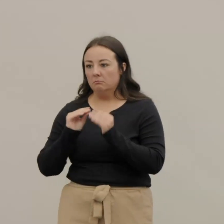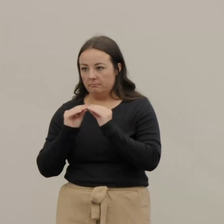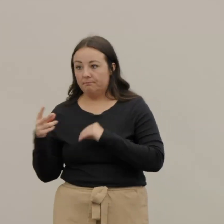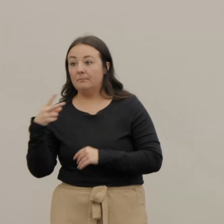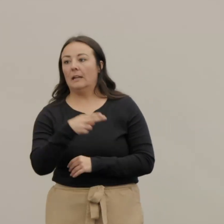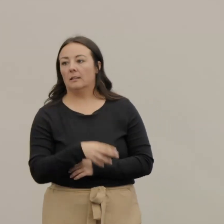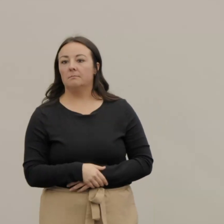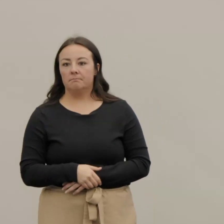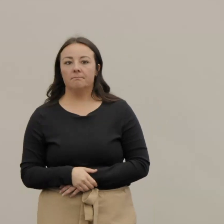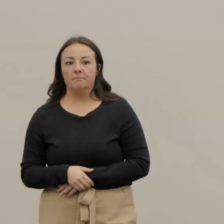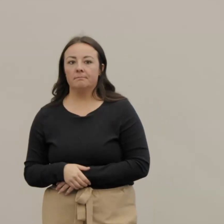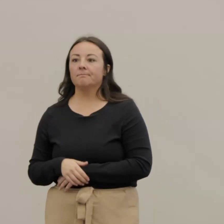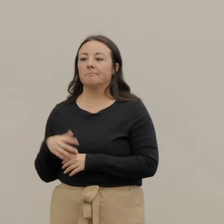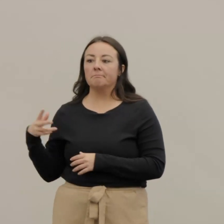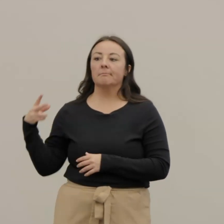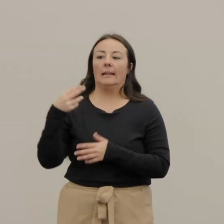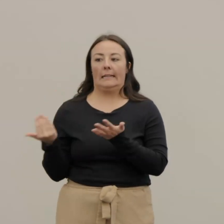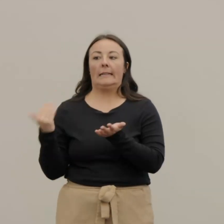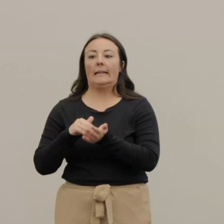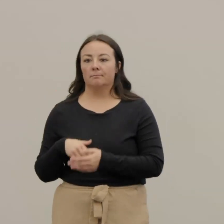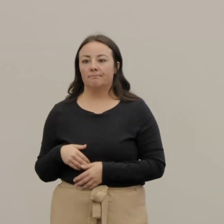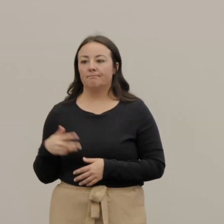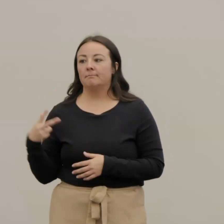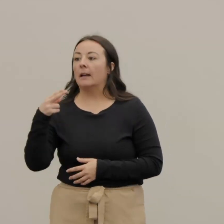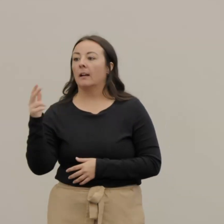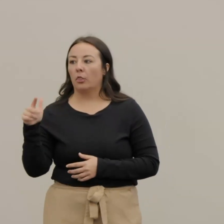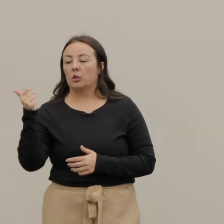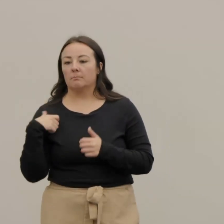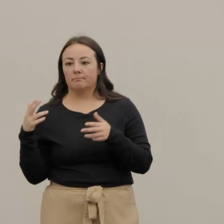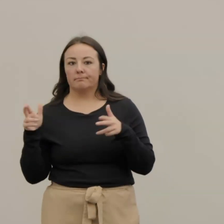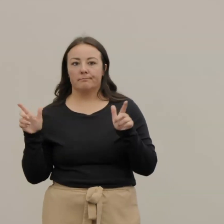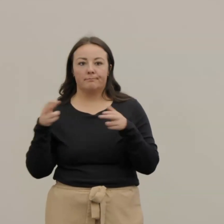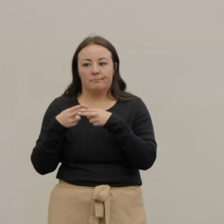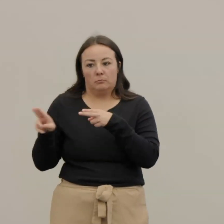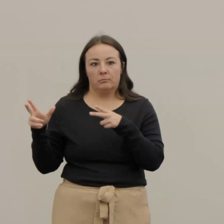again, cut a 3rd time, and cut a 4th time.